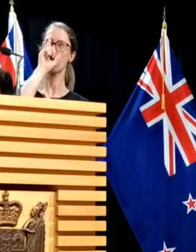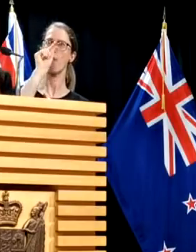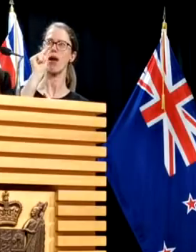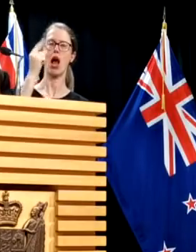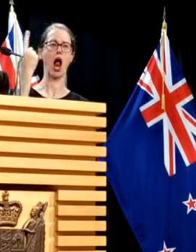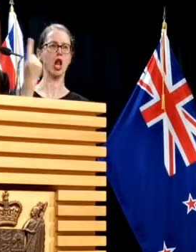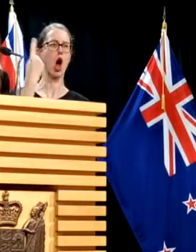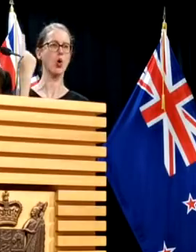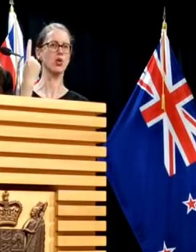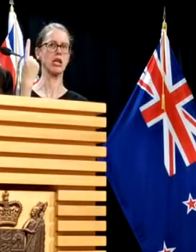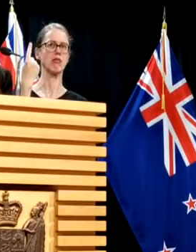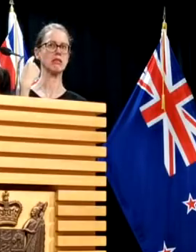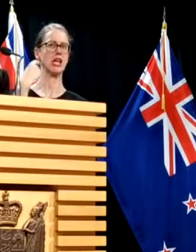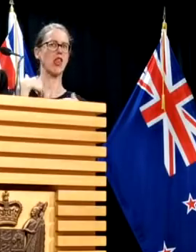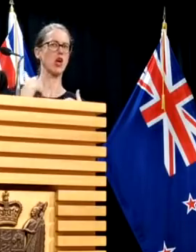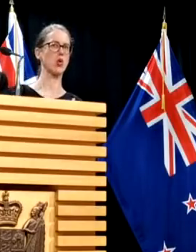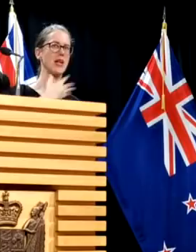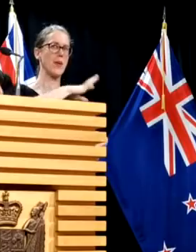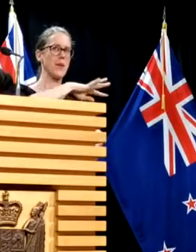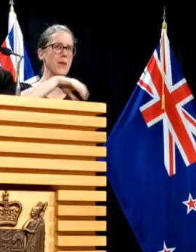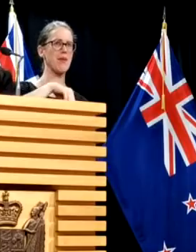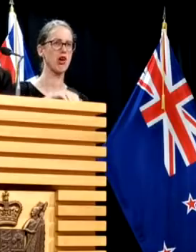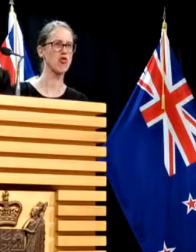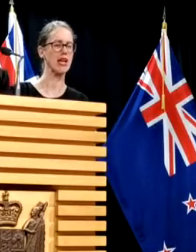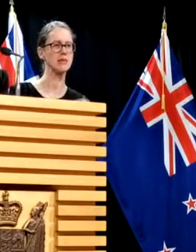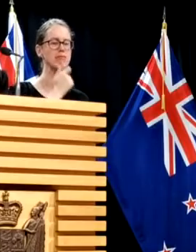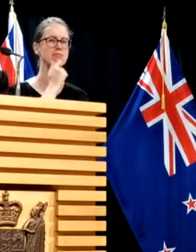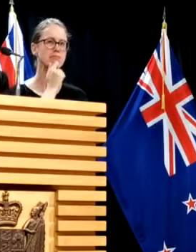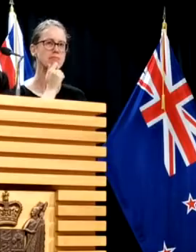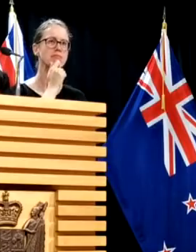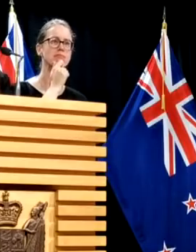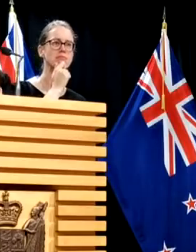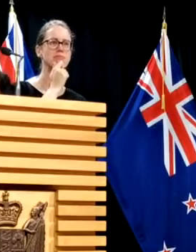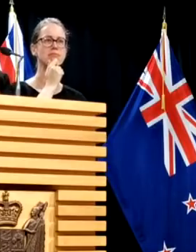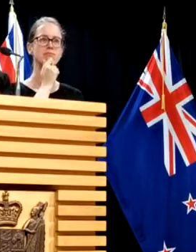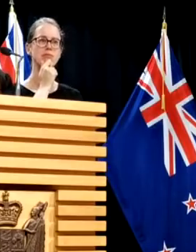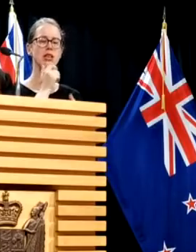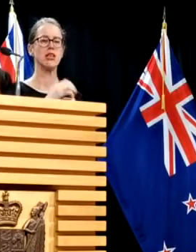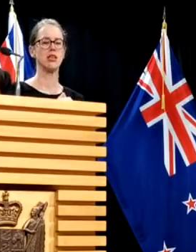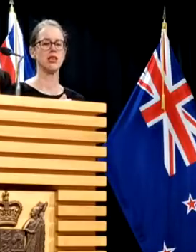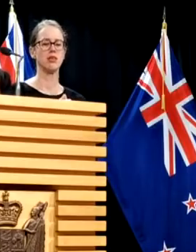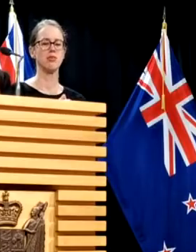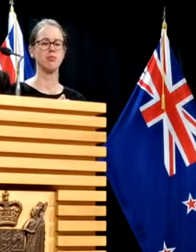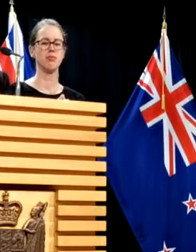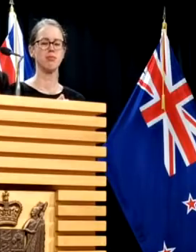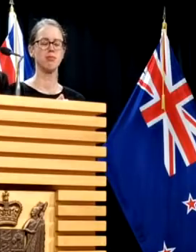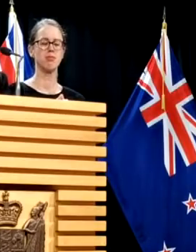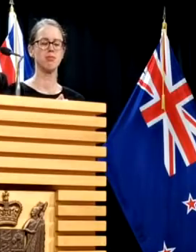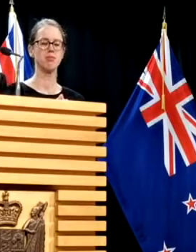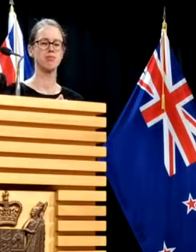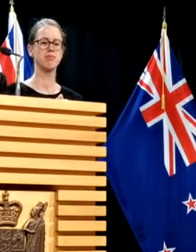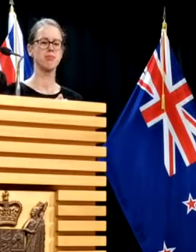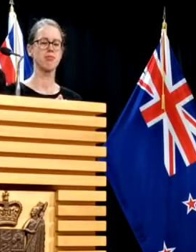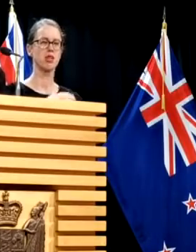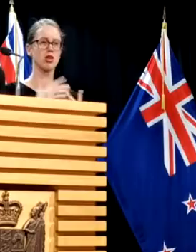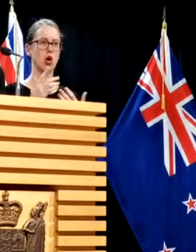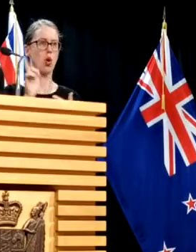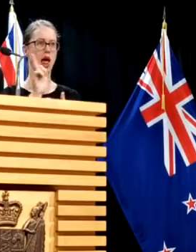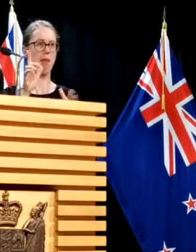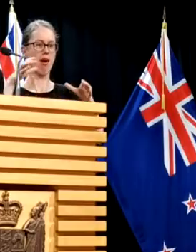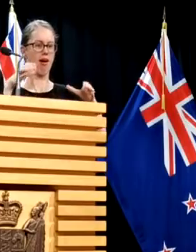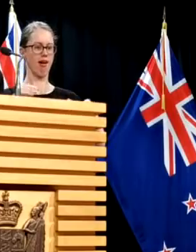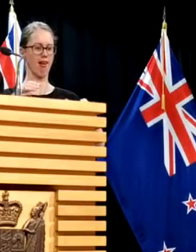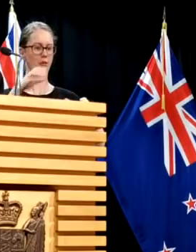could govern without bringing in any other additional experience into that ministerial team in the areas